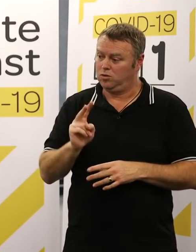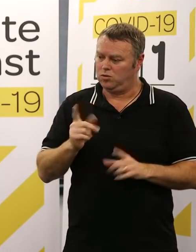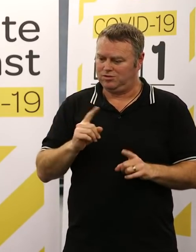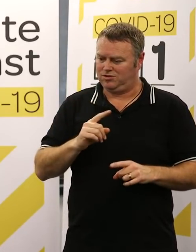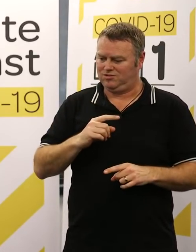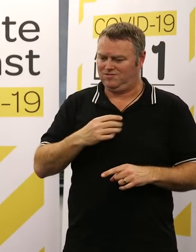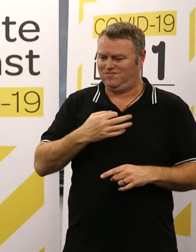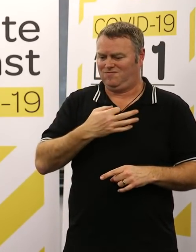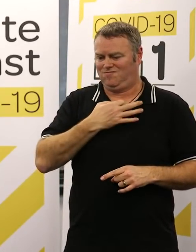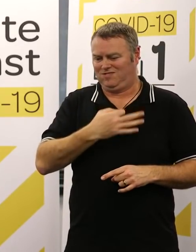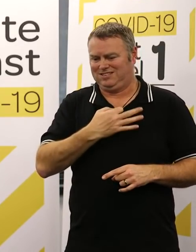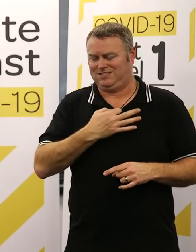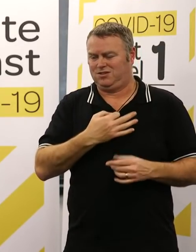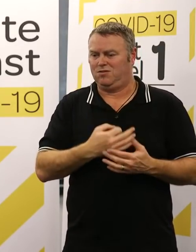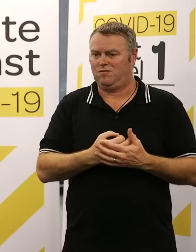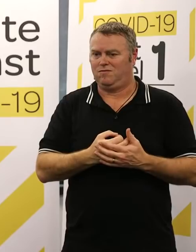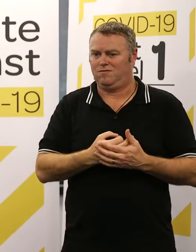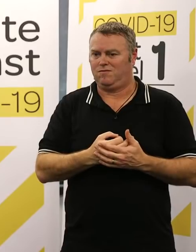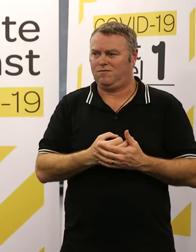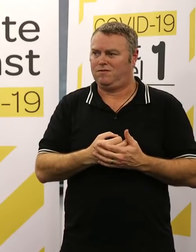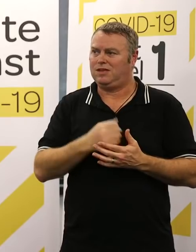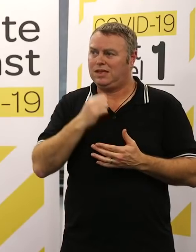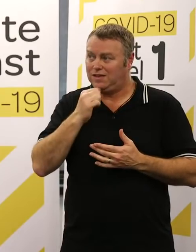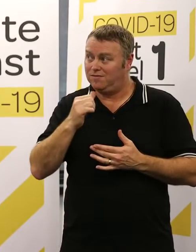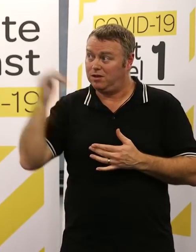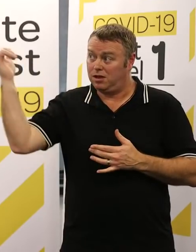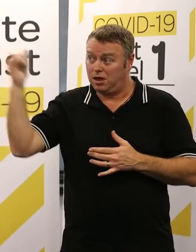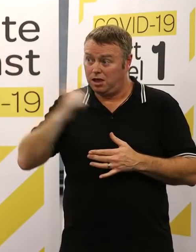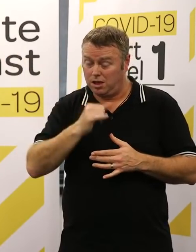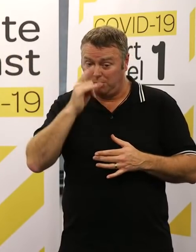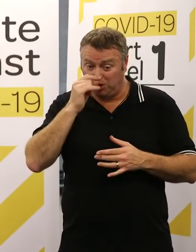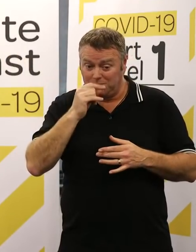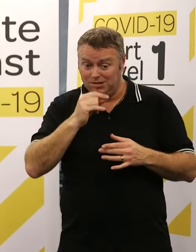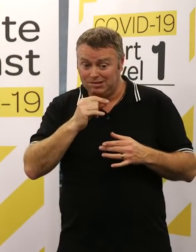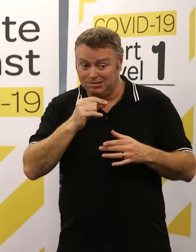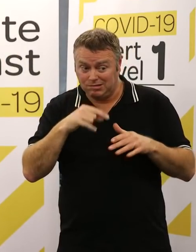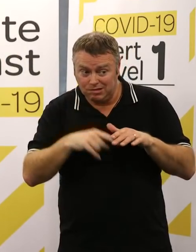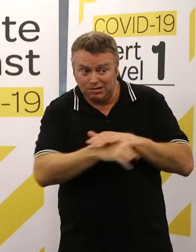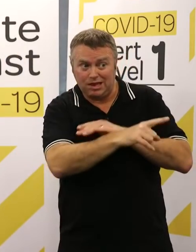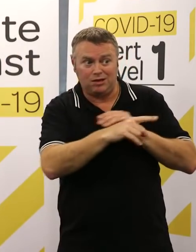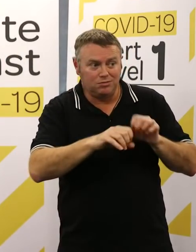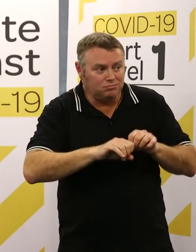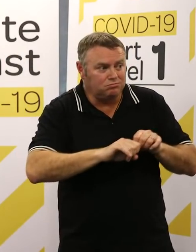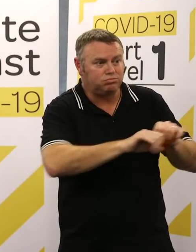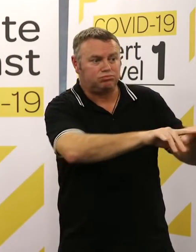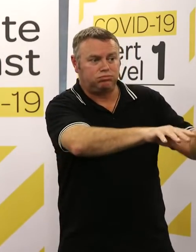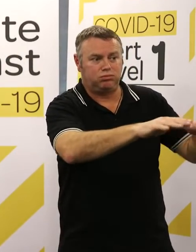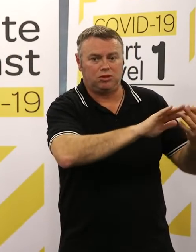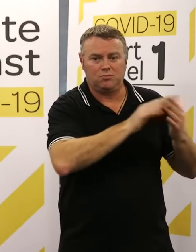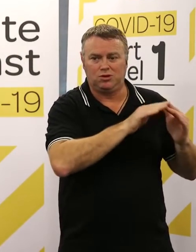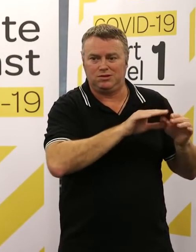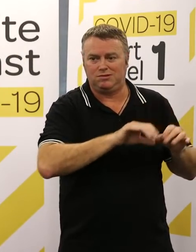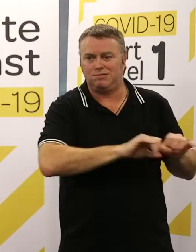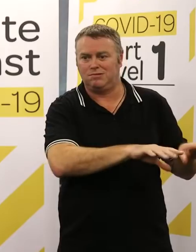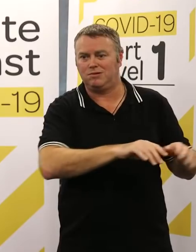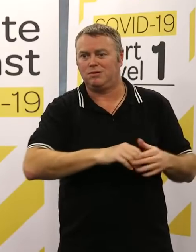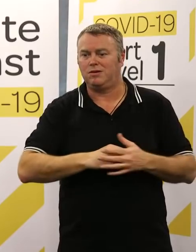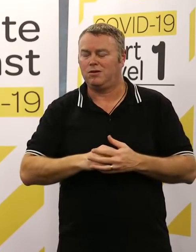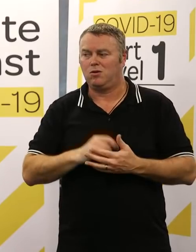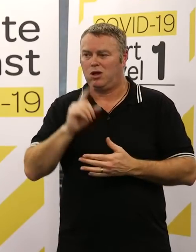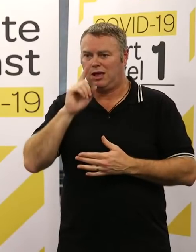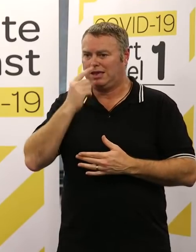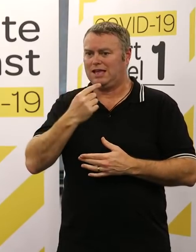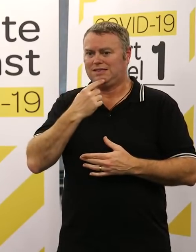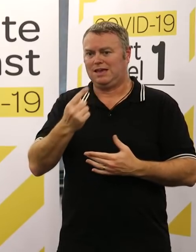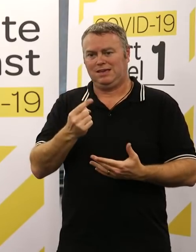that you're not going to be able to just isolate it at the border? I can't speak to the likelihood. I can't put a figure on it, but this is a long